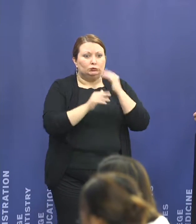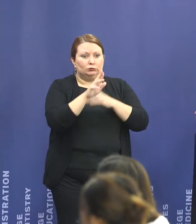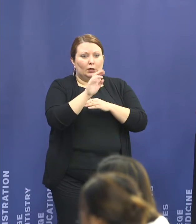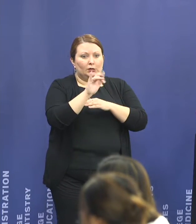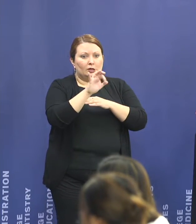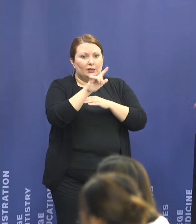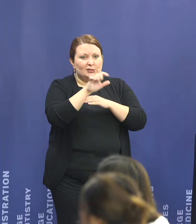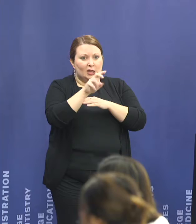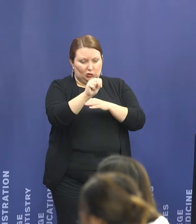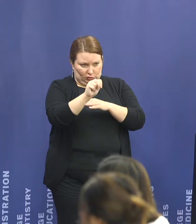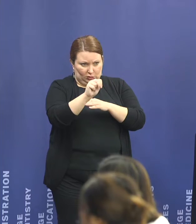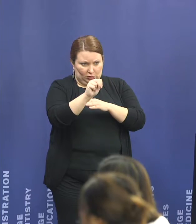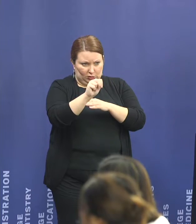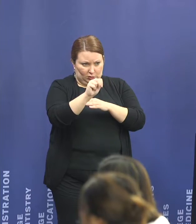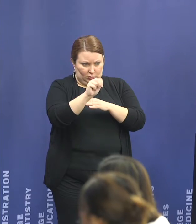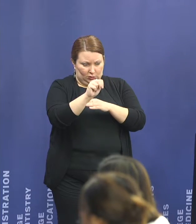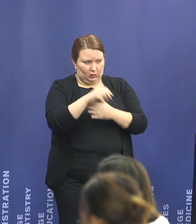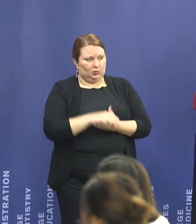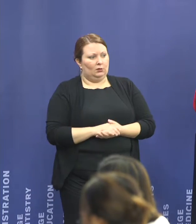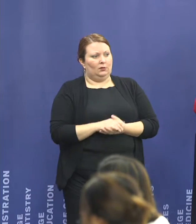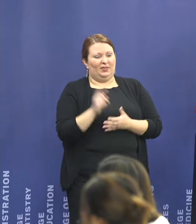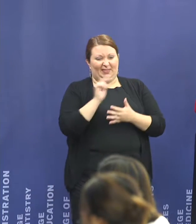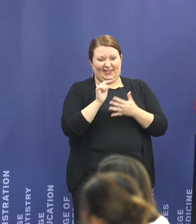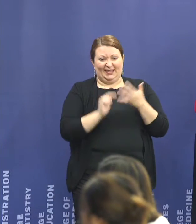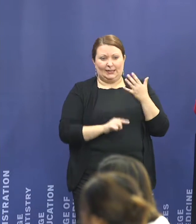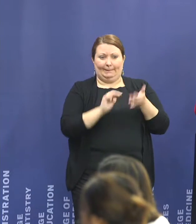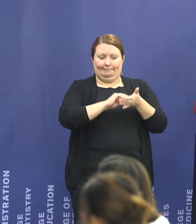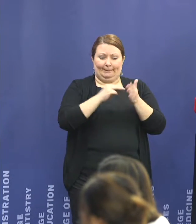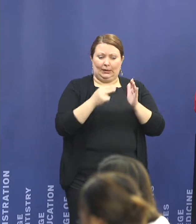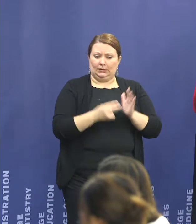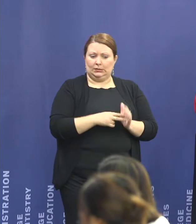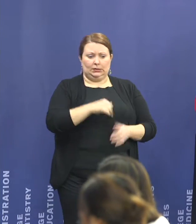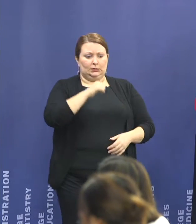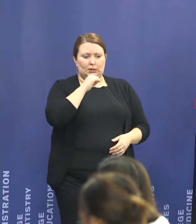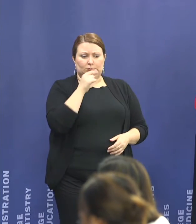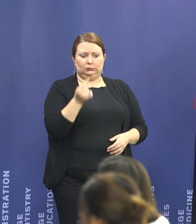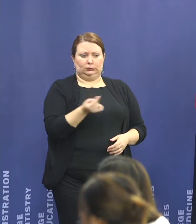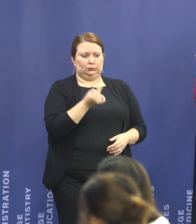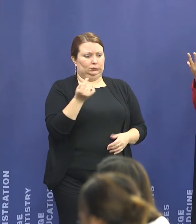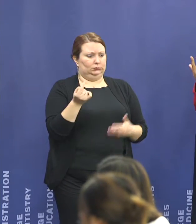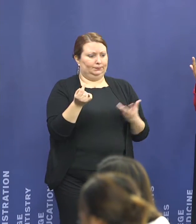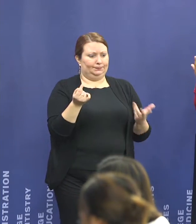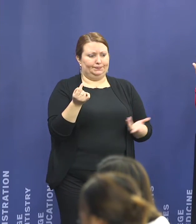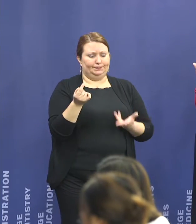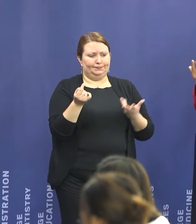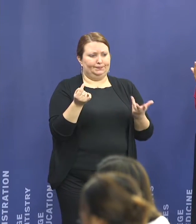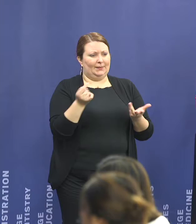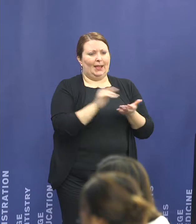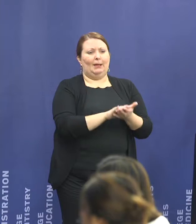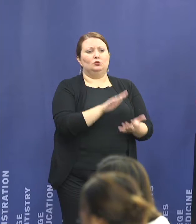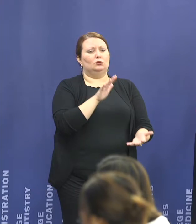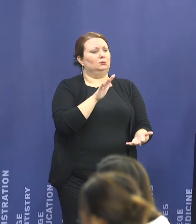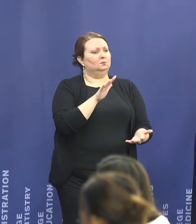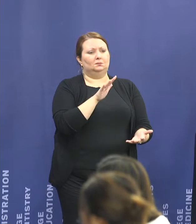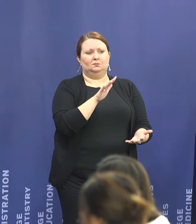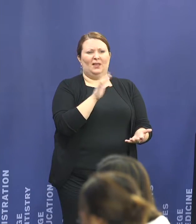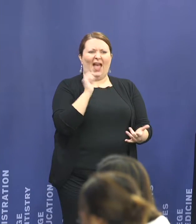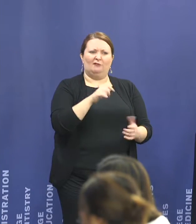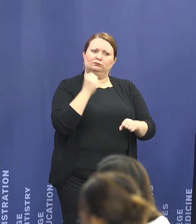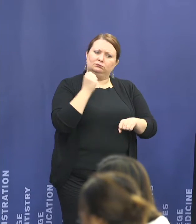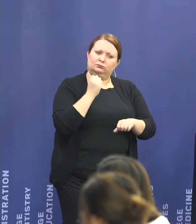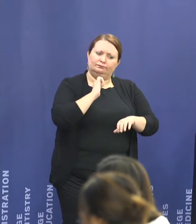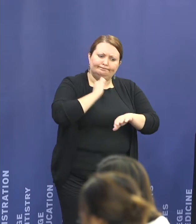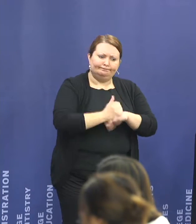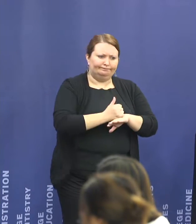racialization means, right? And that these meanings are not simply abstract meanings, they have